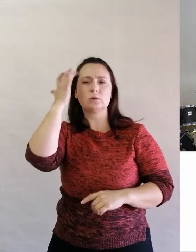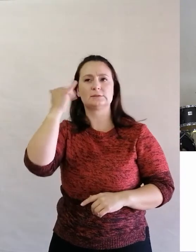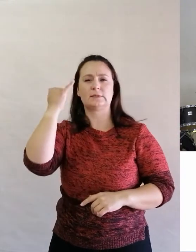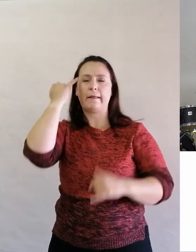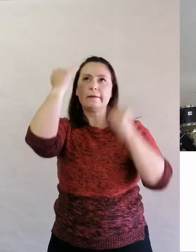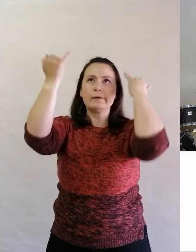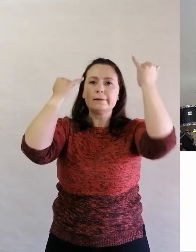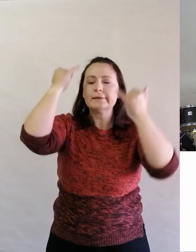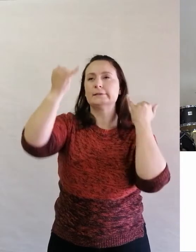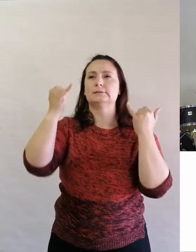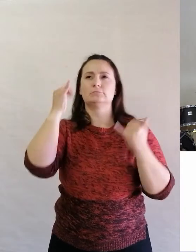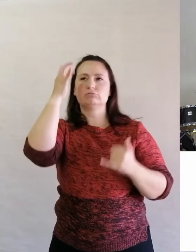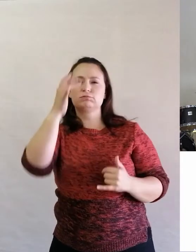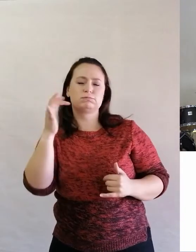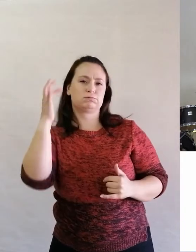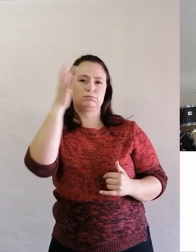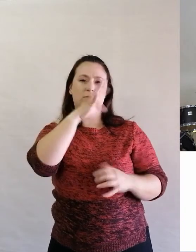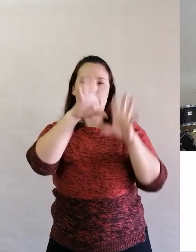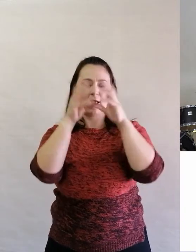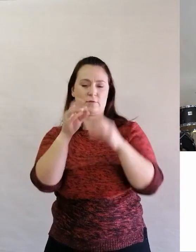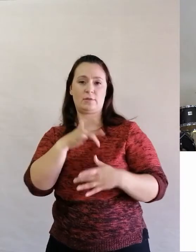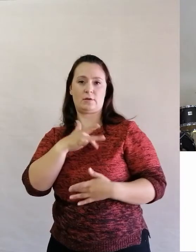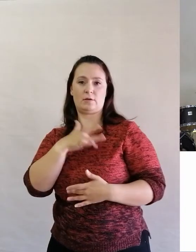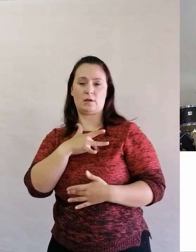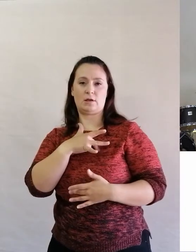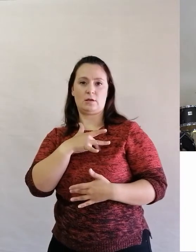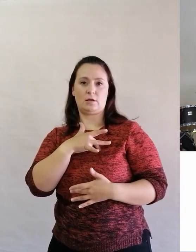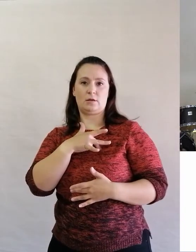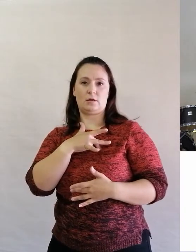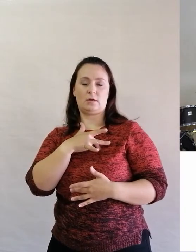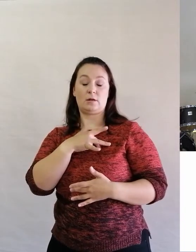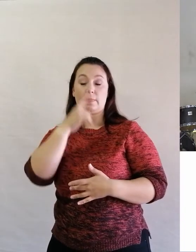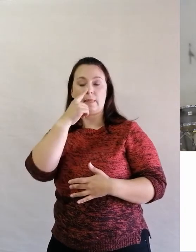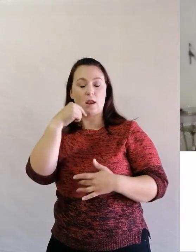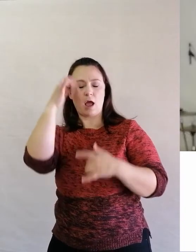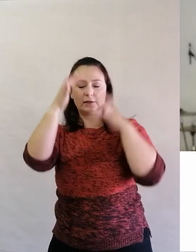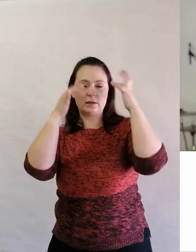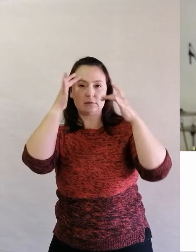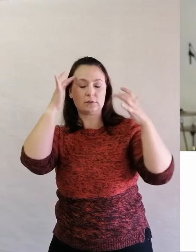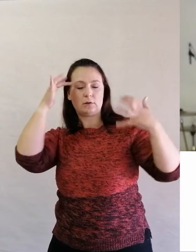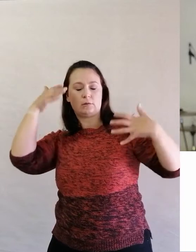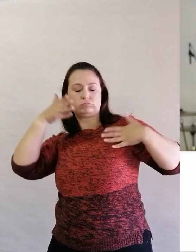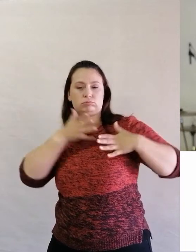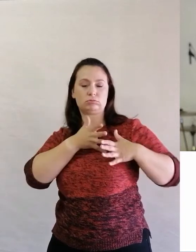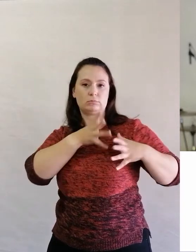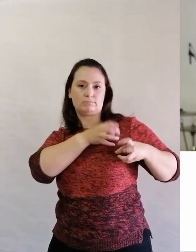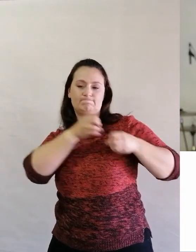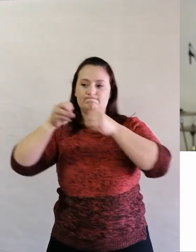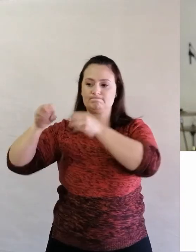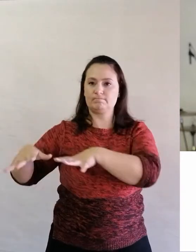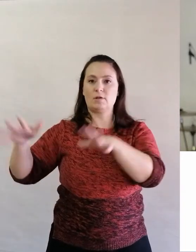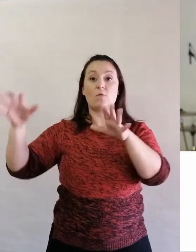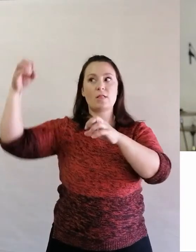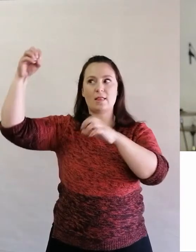the philosophies in my heart. All of those just suddenly came into the light. And those things that weren't of God